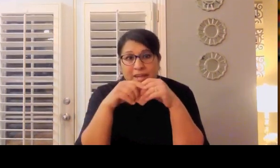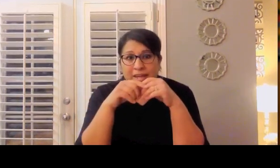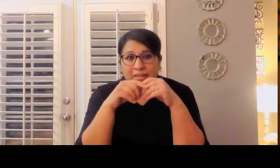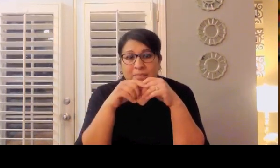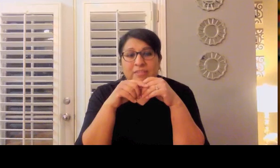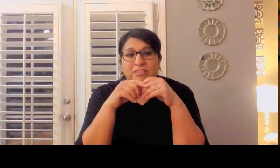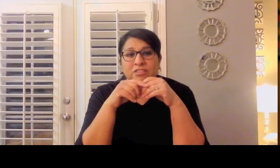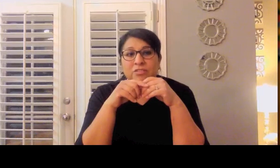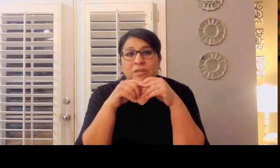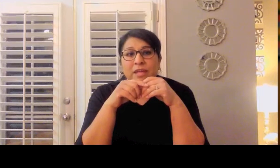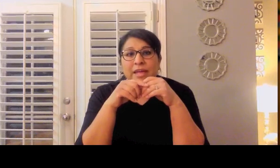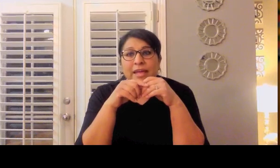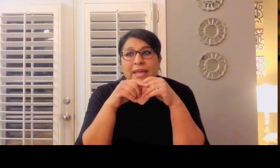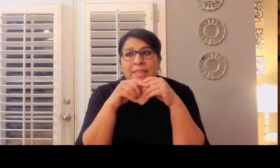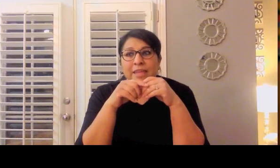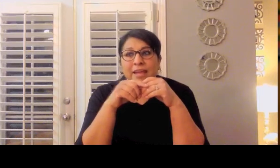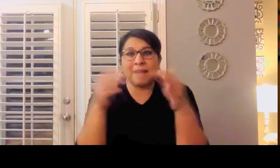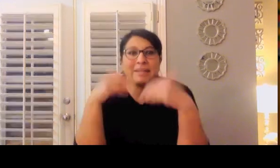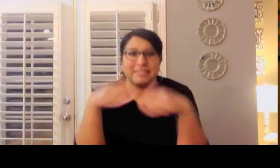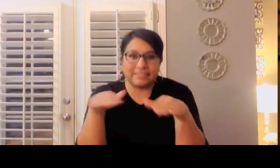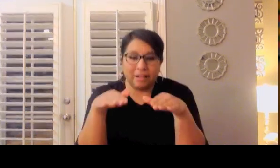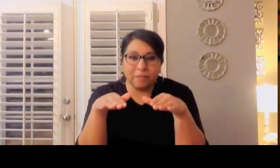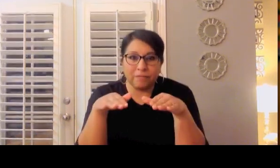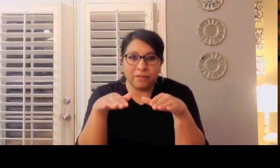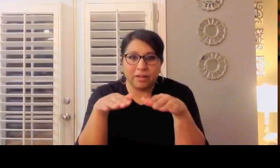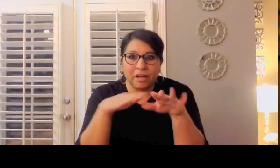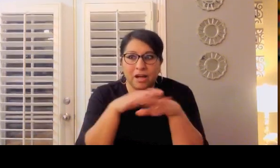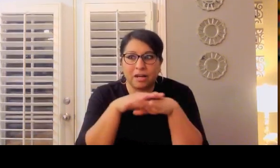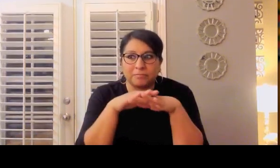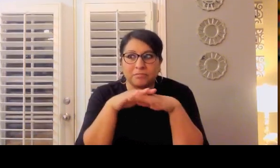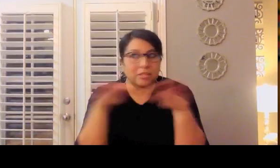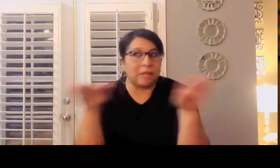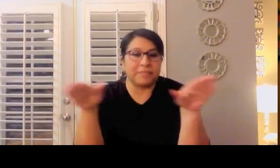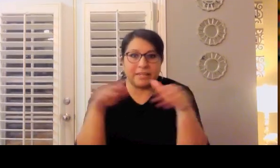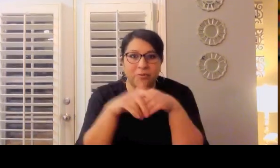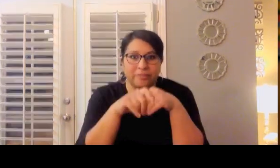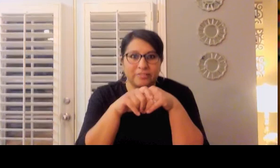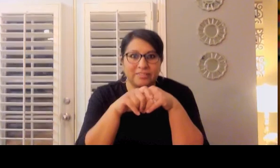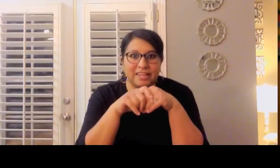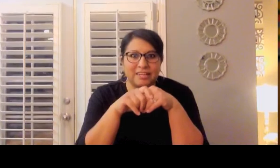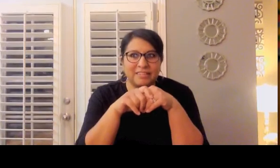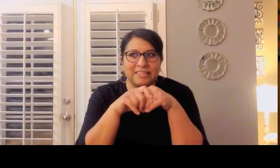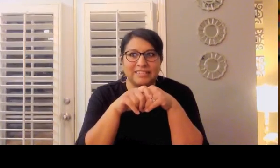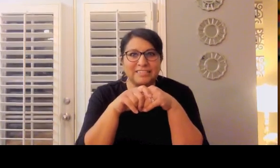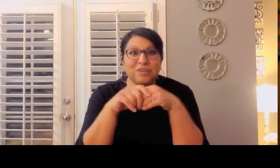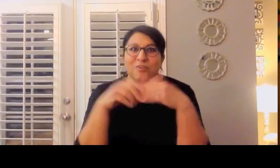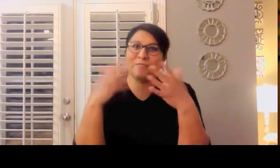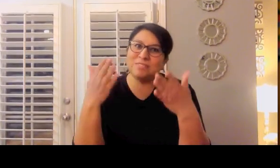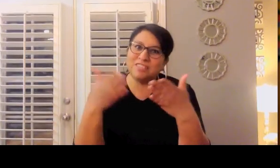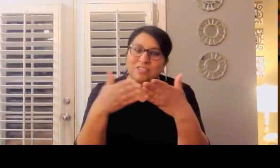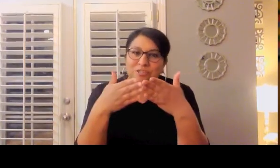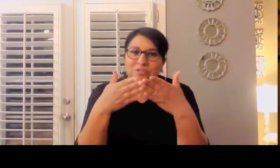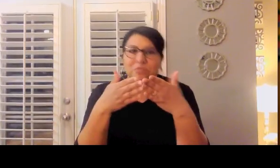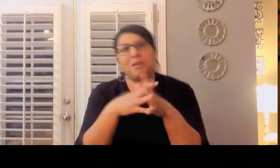April that I had committed to. And then I myself stopped taking orders. Like I was like, cause you know, it